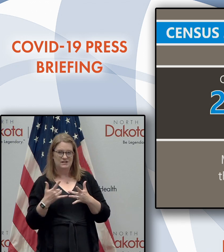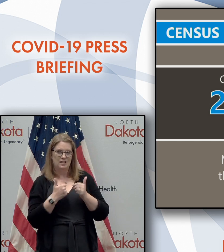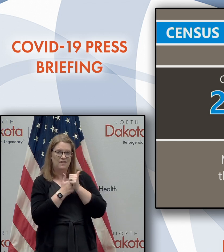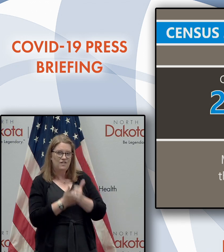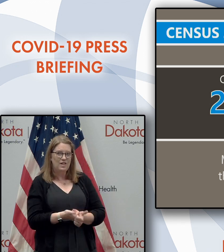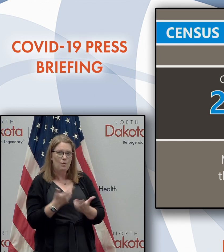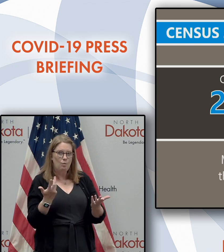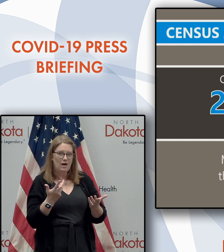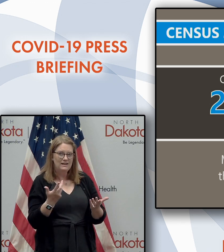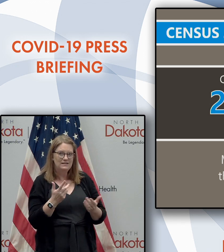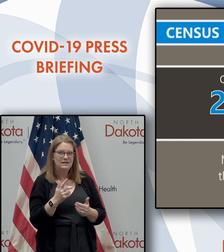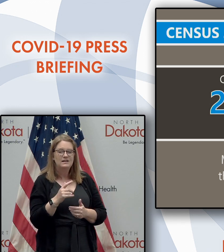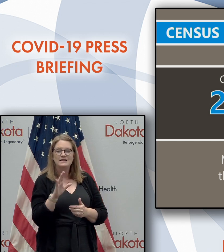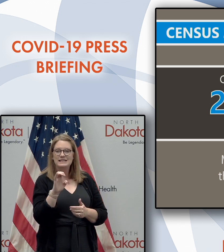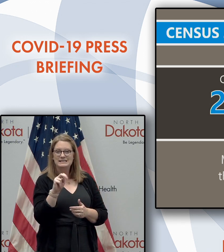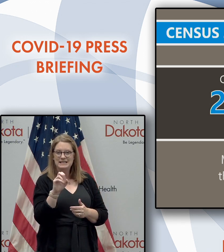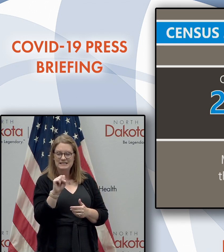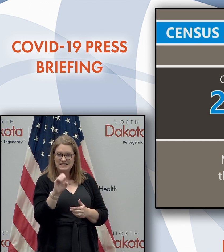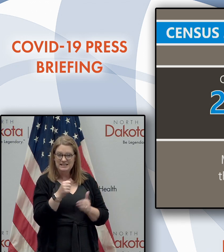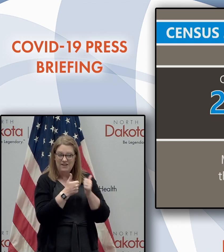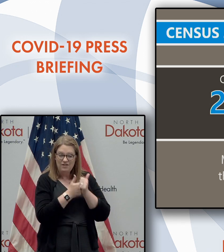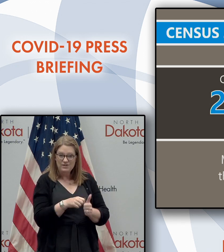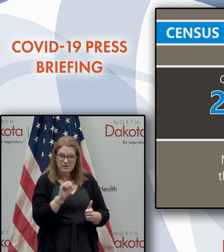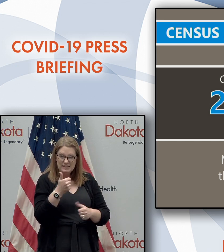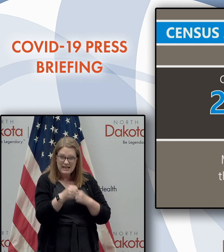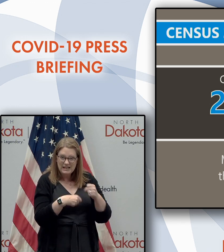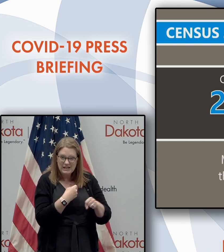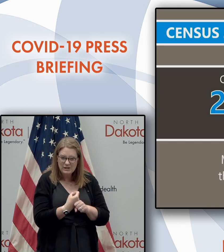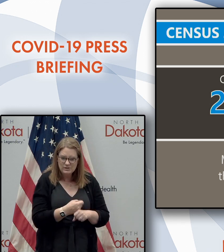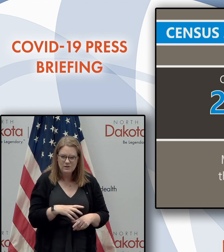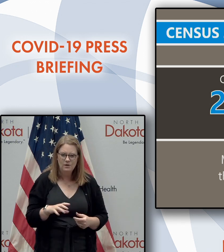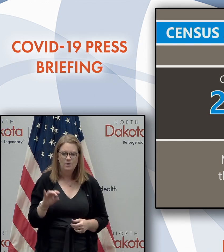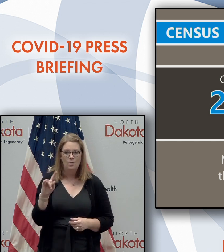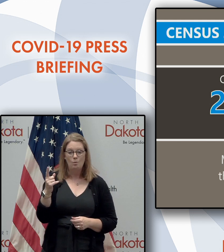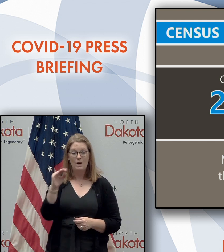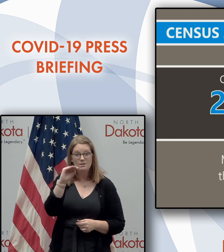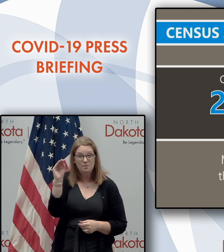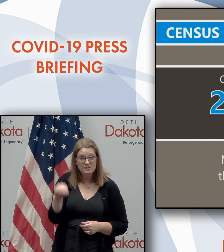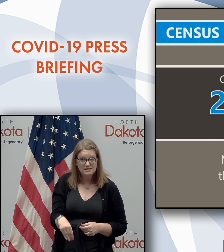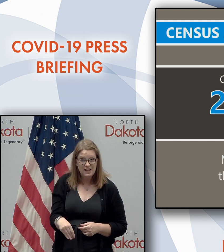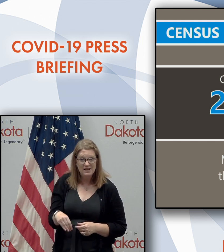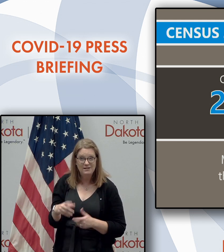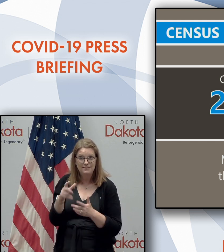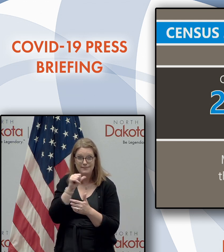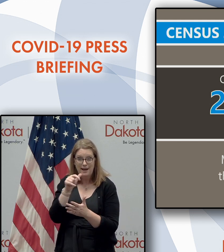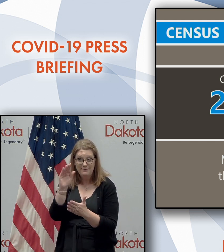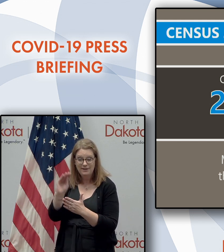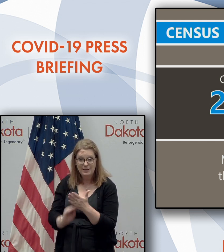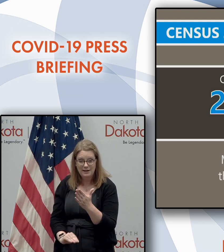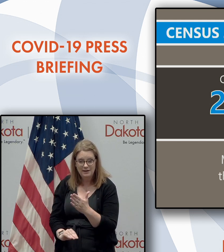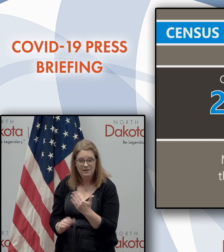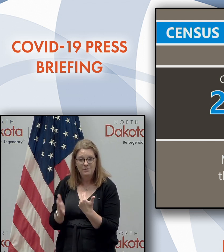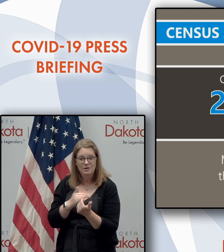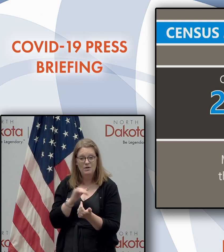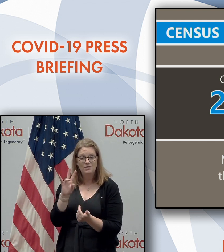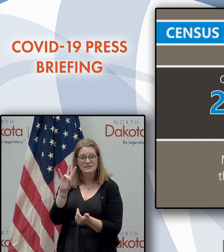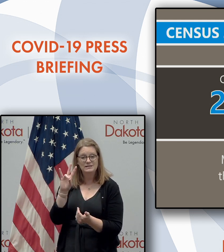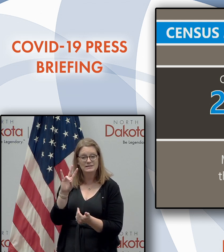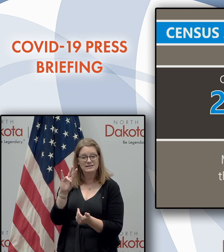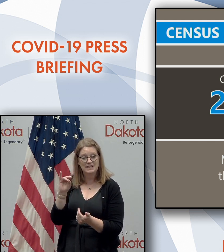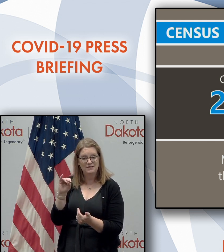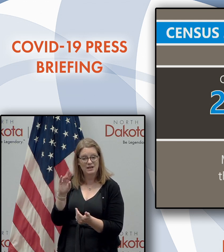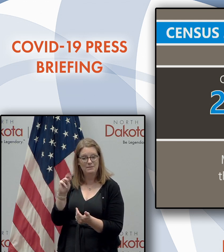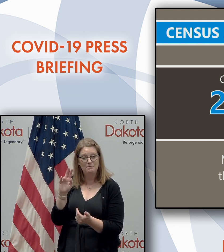for the next 10 years. Just 1% of households missing in North Dakota could cost us almost $70 million in funding. And